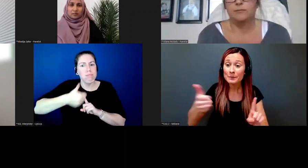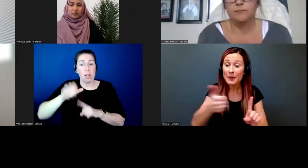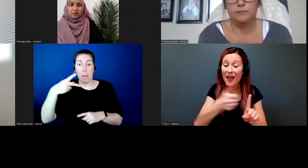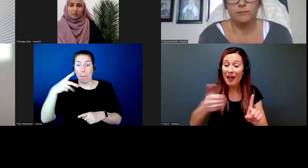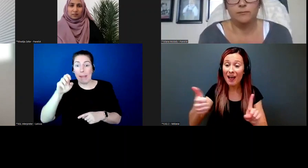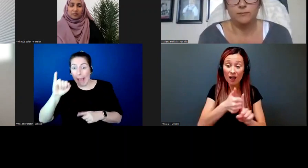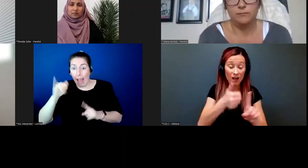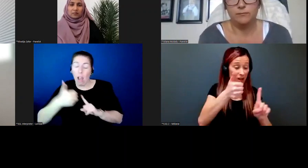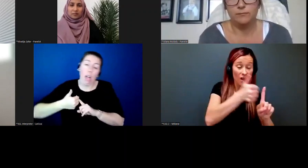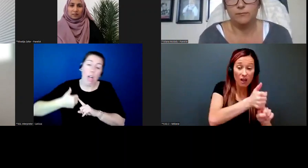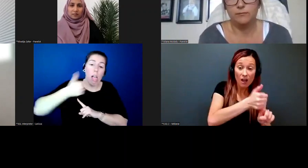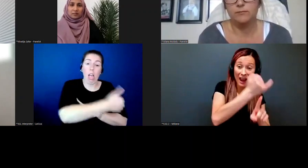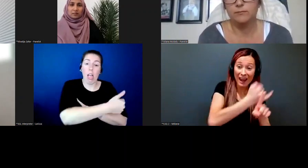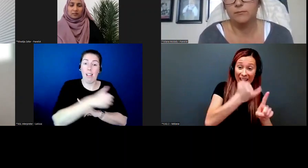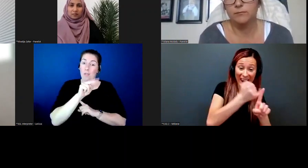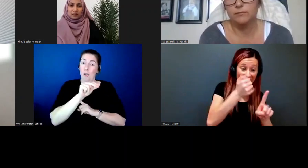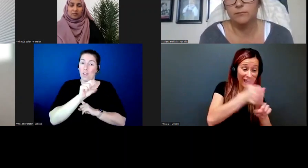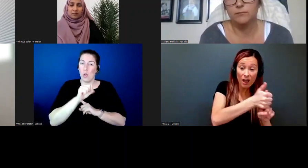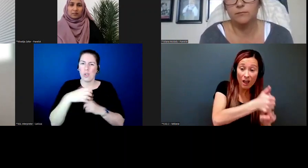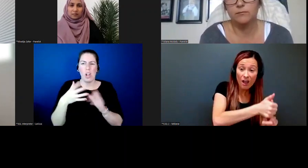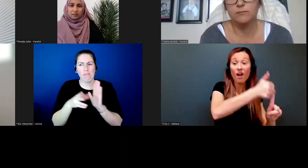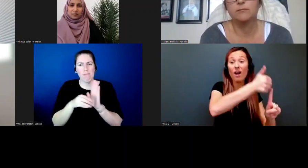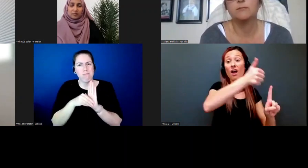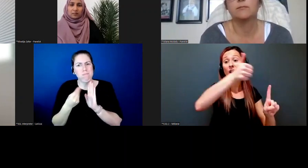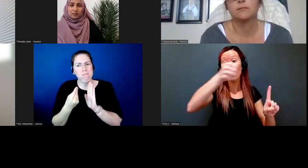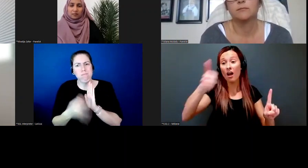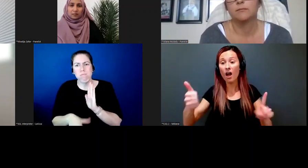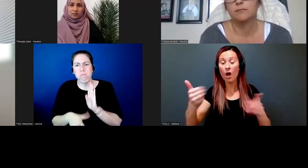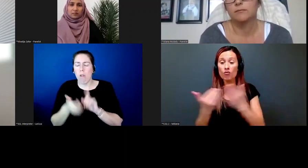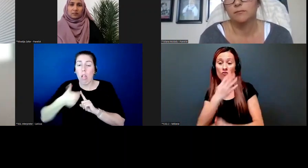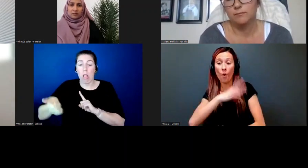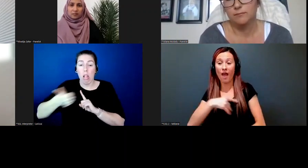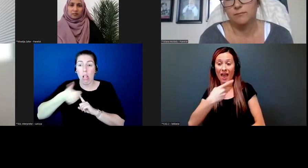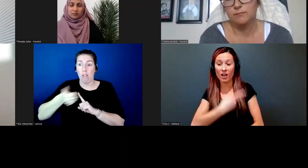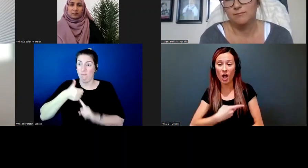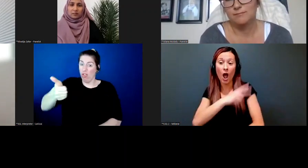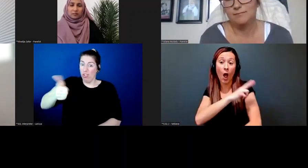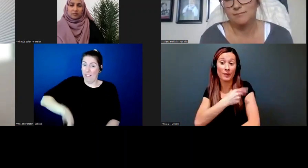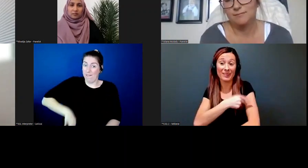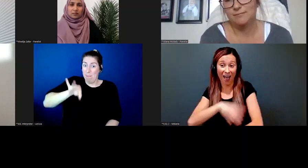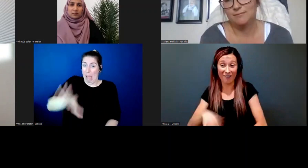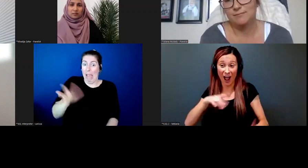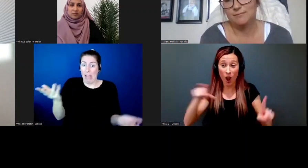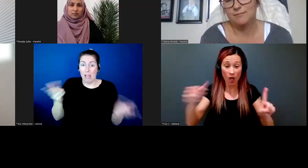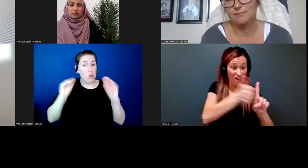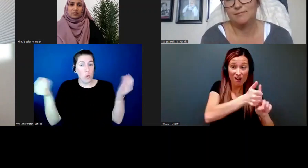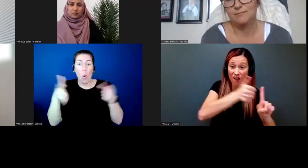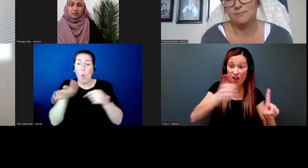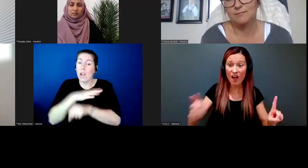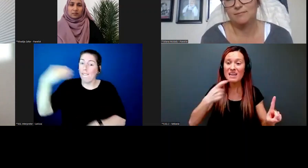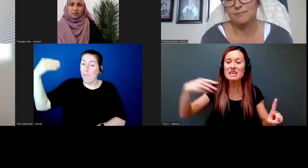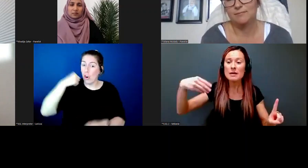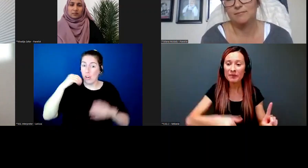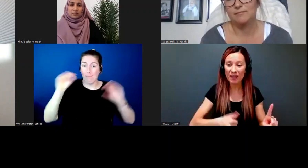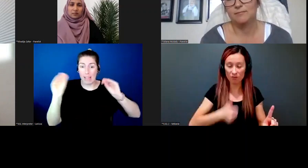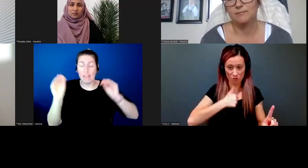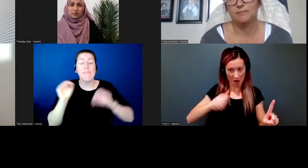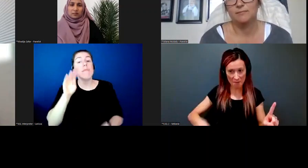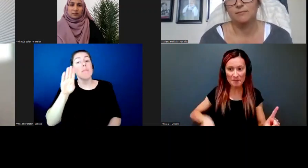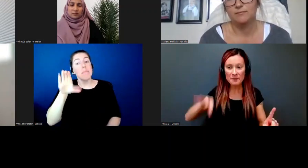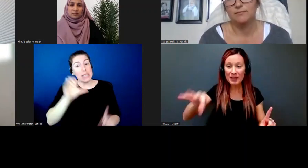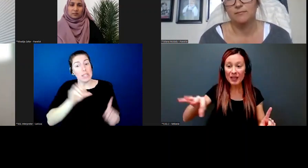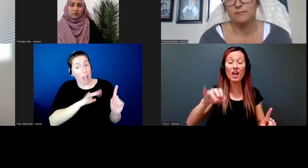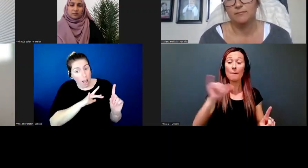Children's Hospital in Nova Scotia. None of it is covered for her. And in BC, we do have a program that